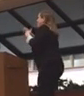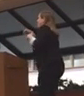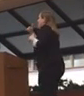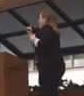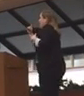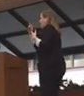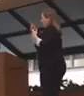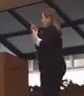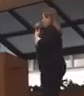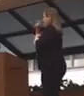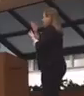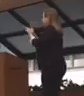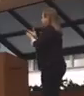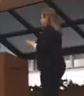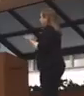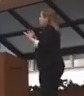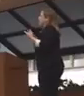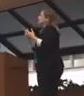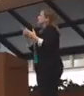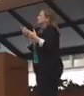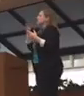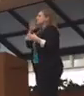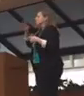idea as a member suggestion.